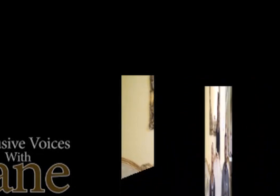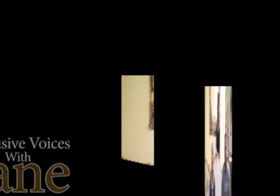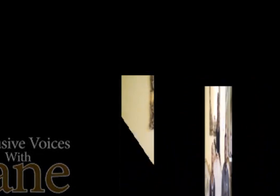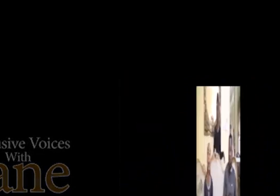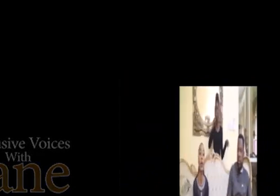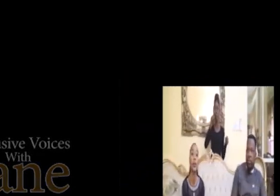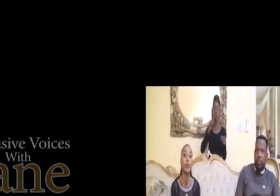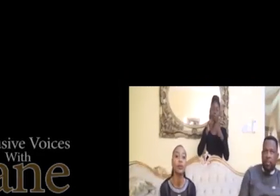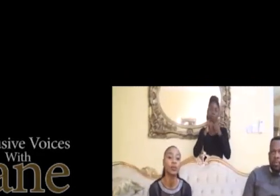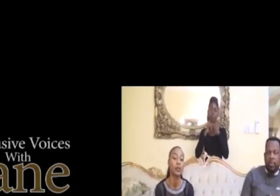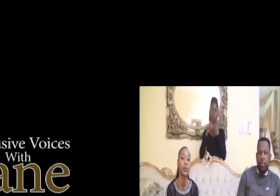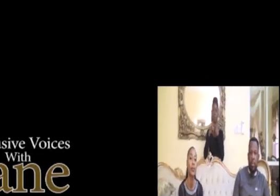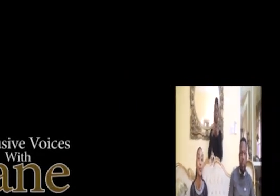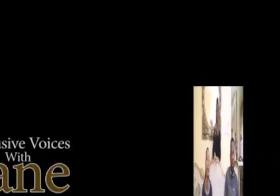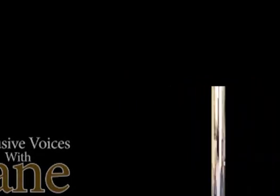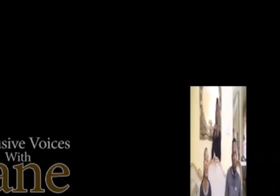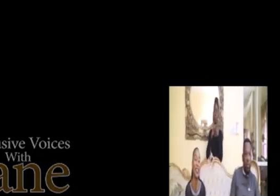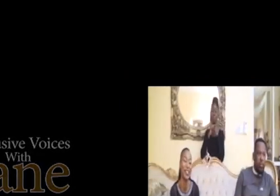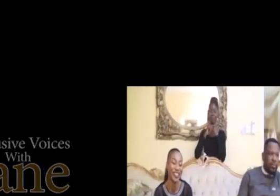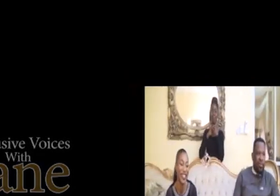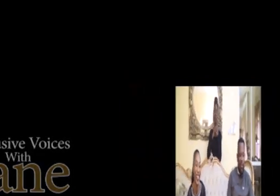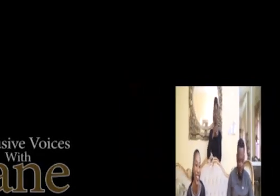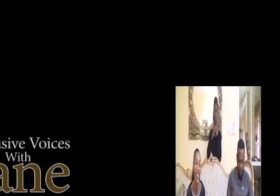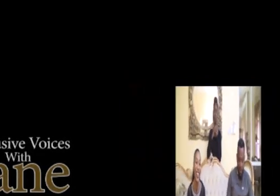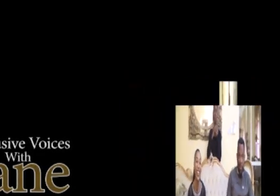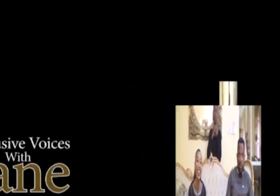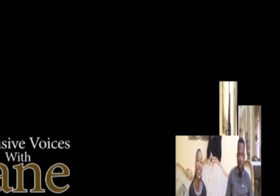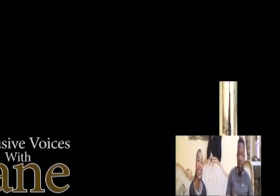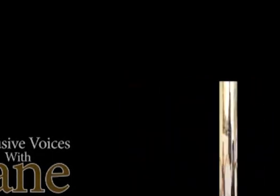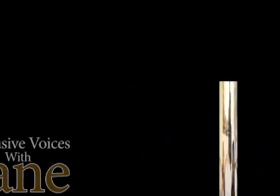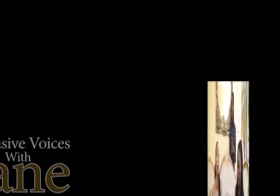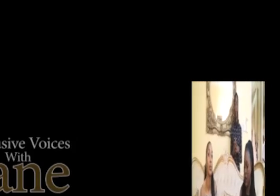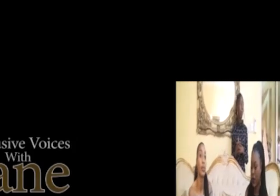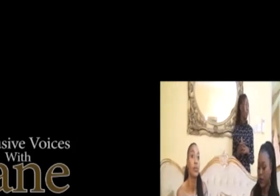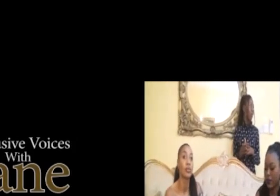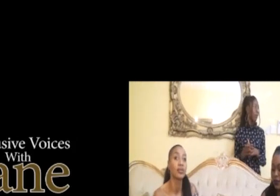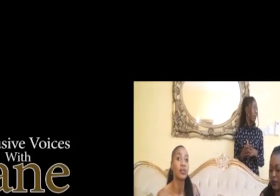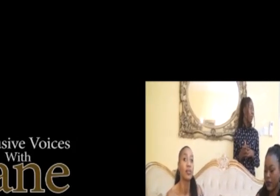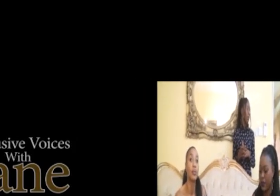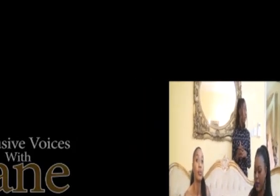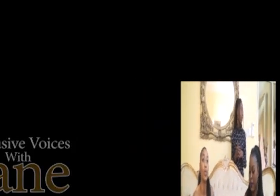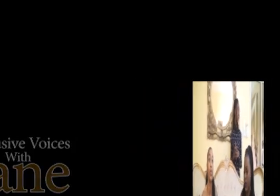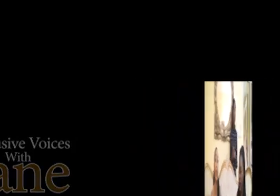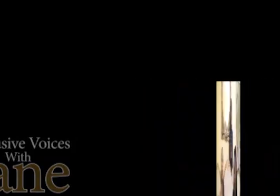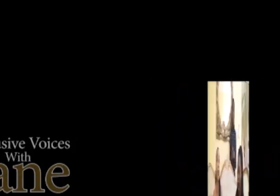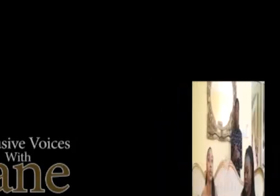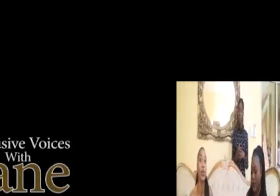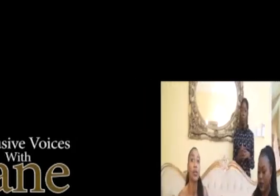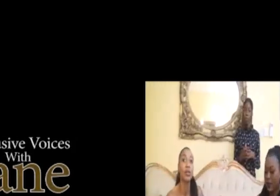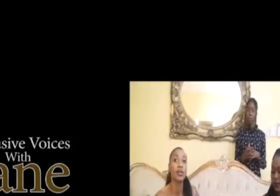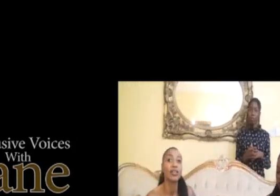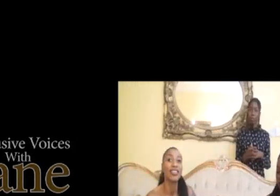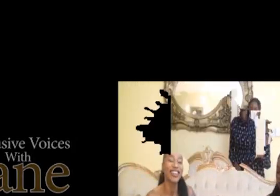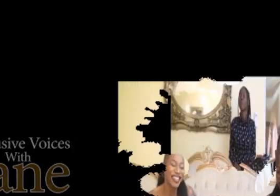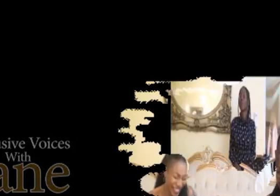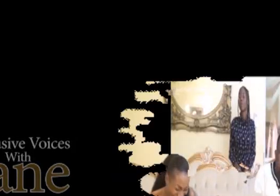Somebody much as I want you. I never thought I'd ever love somebody much as I